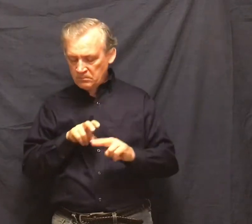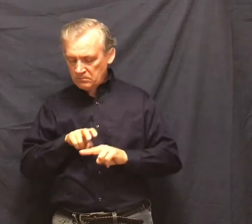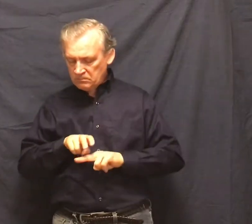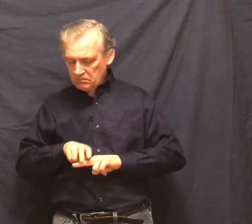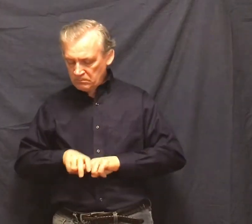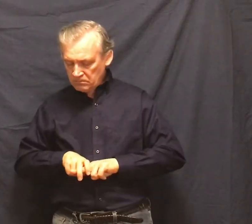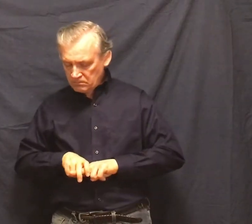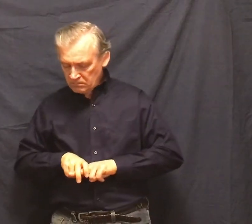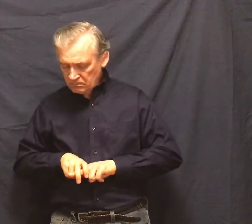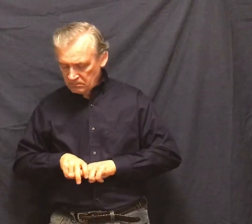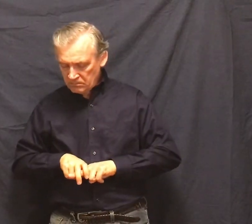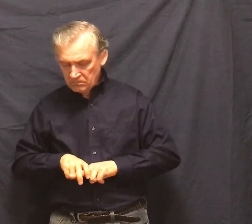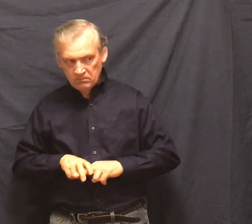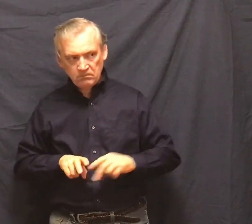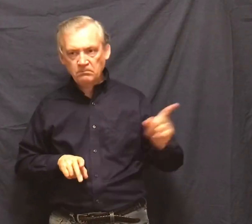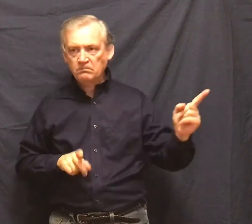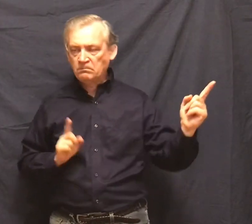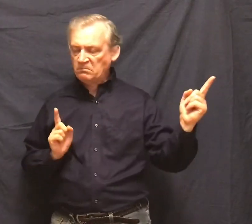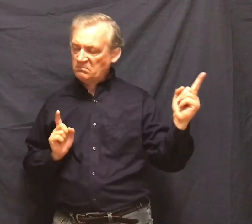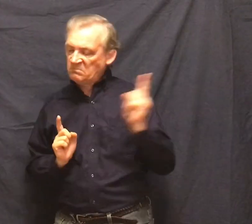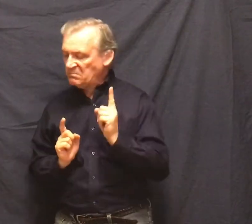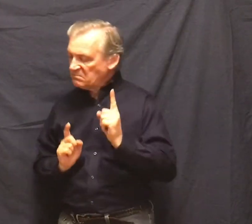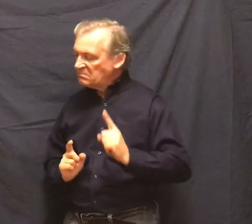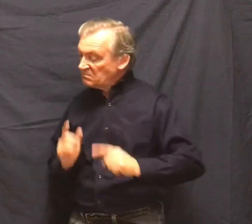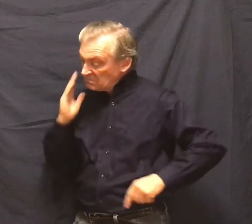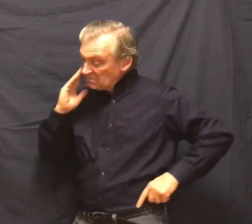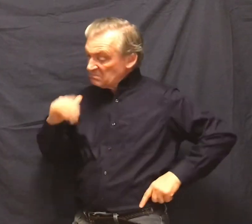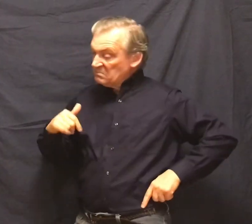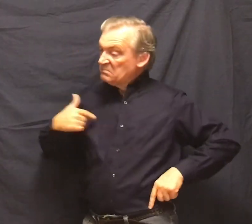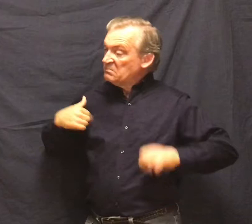She closed in on him. You know what I could do?